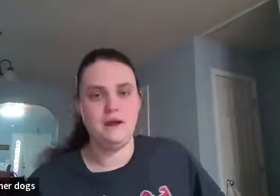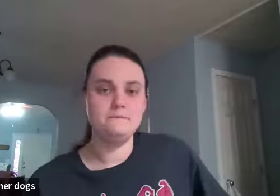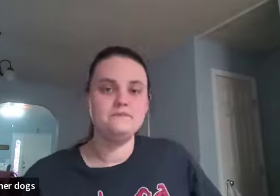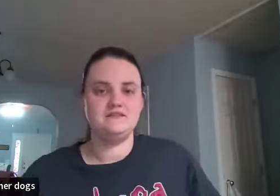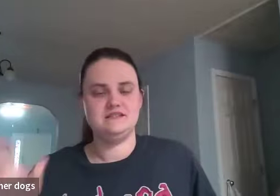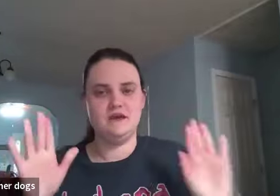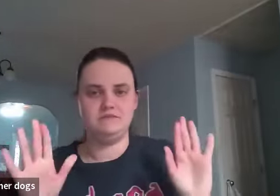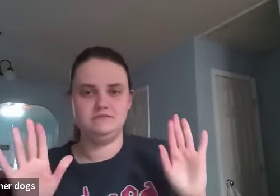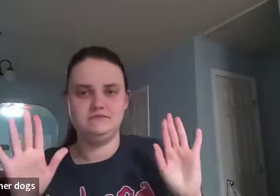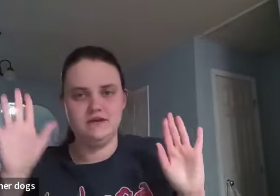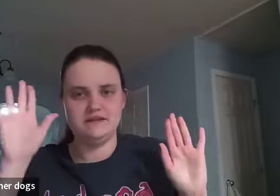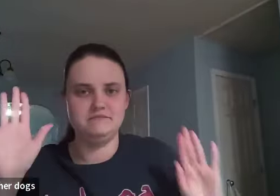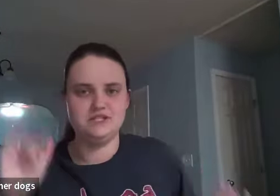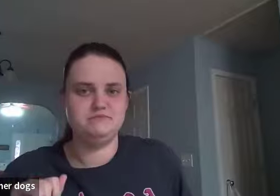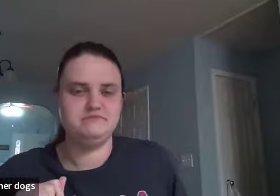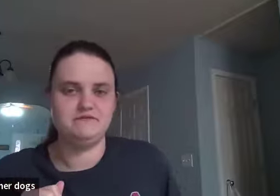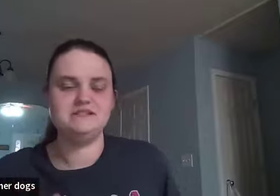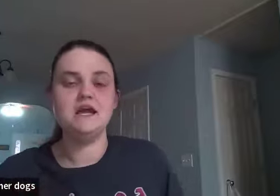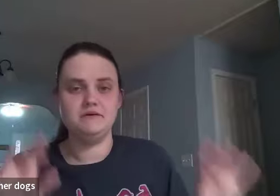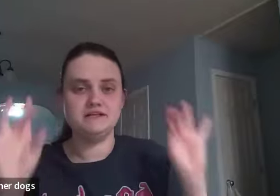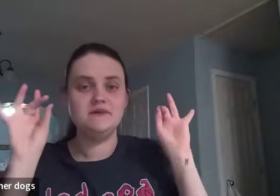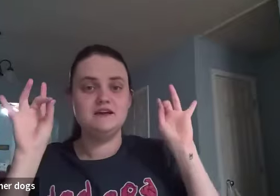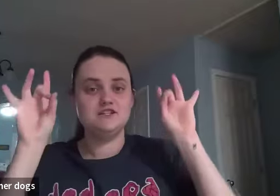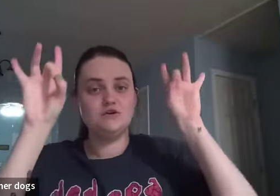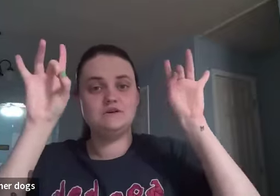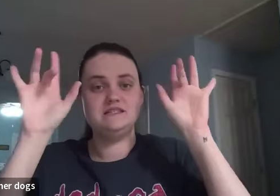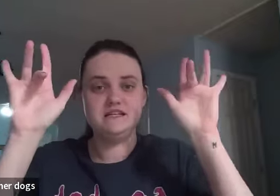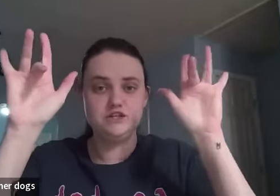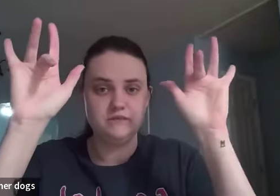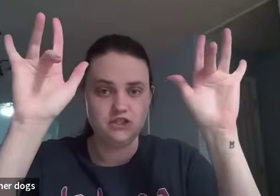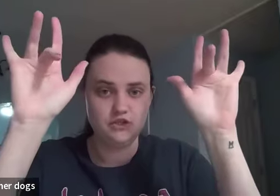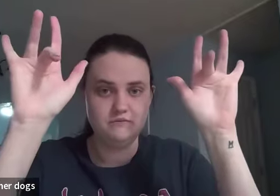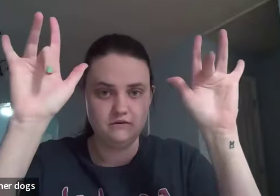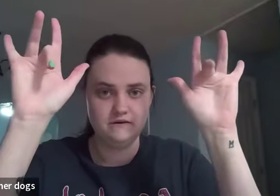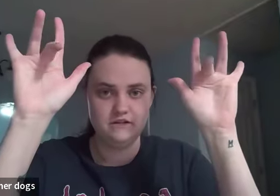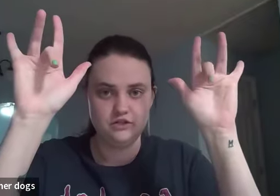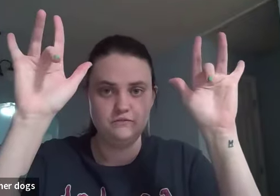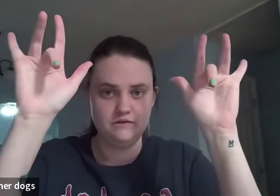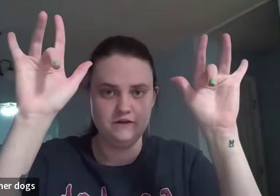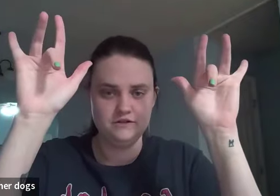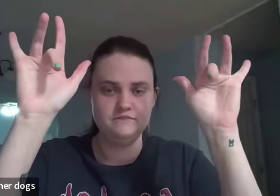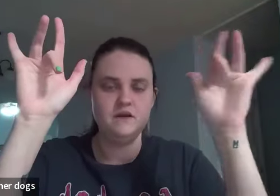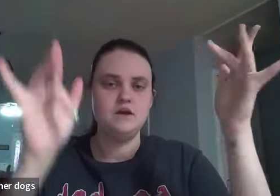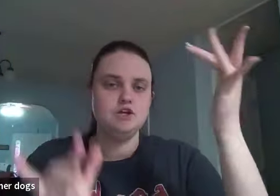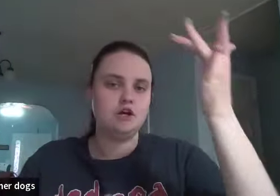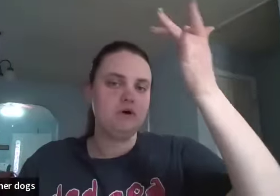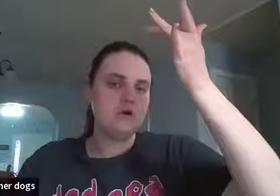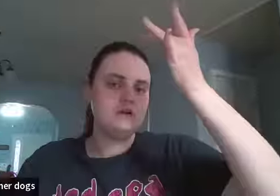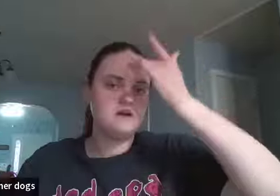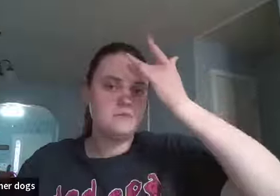Okay, we'll see that. No, that didn't much difference. Anyways, so sick is gonna be two middle fingers. You're gonna put one on top